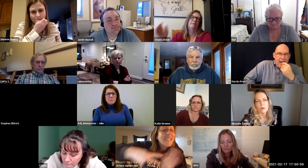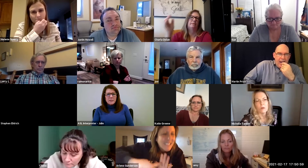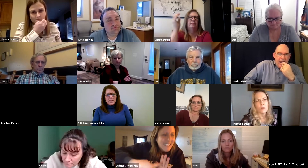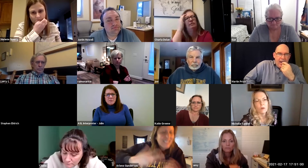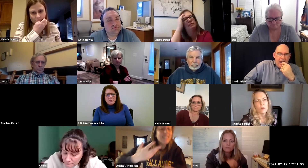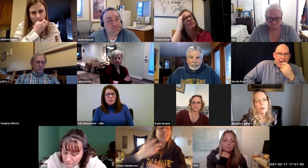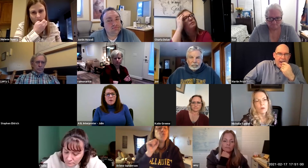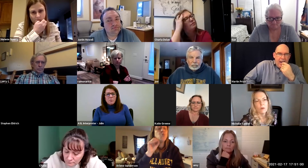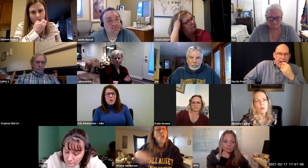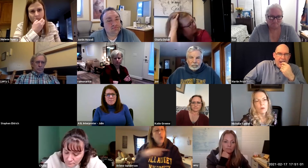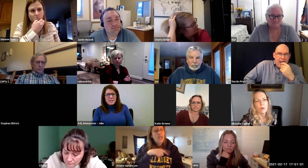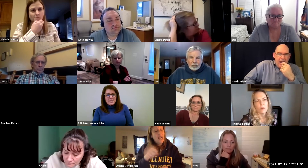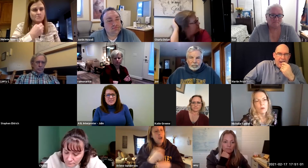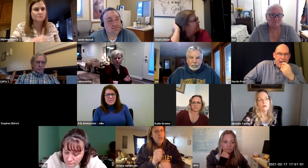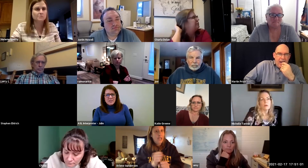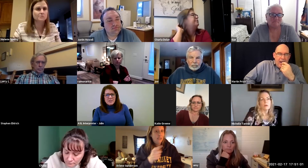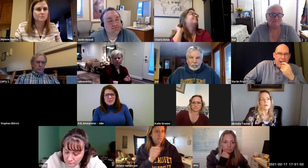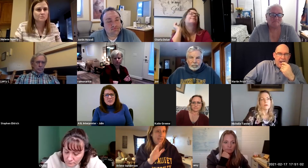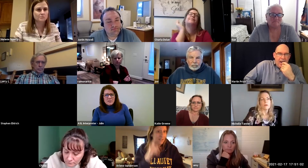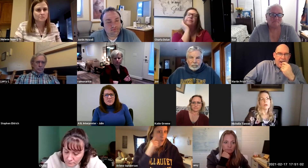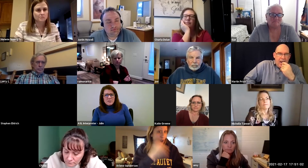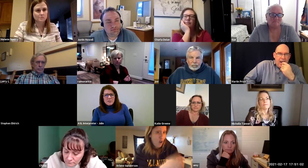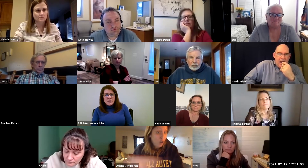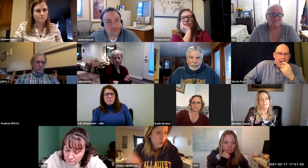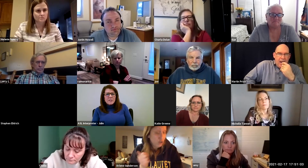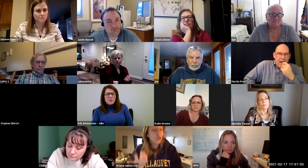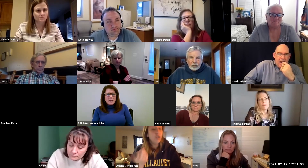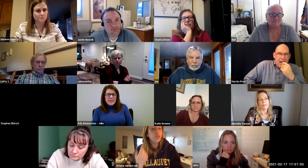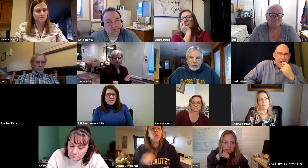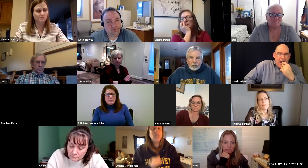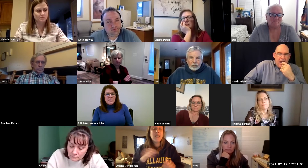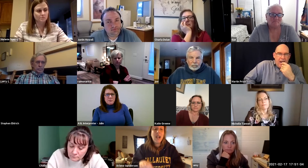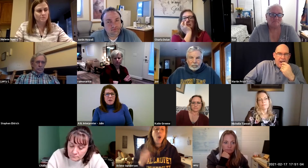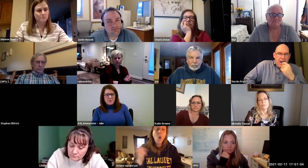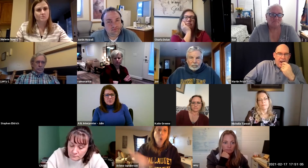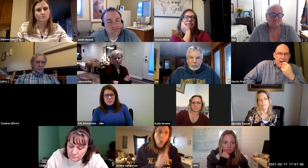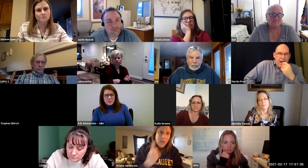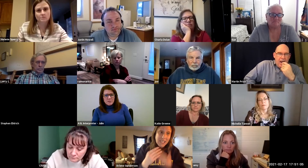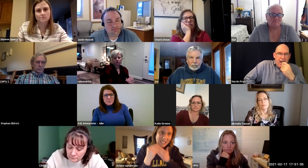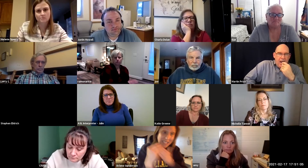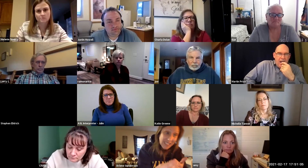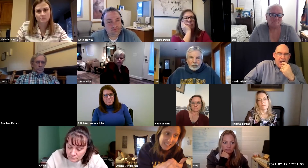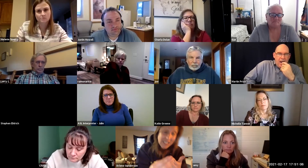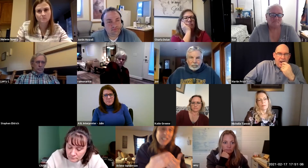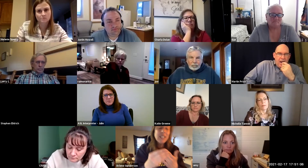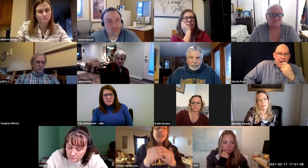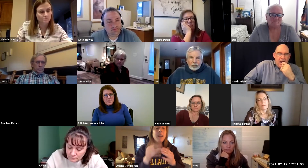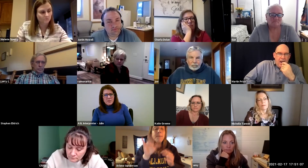There is a place for what it means, and we can create space for others.